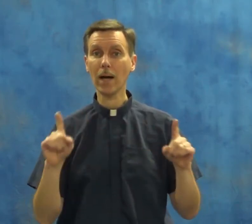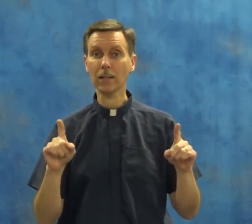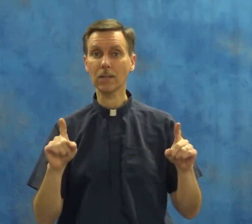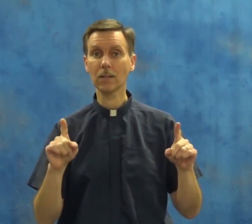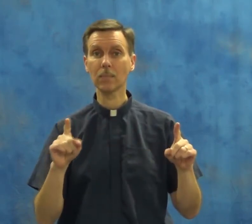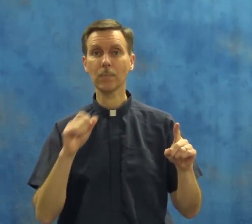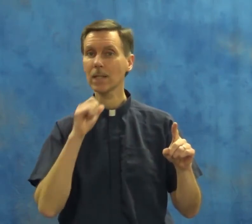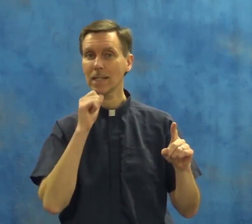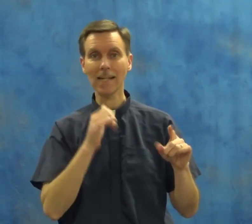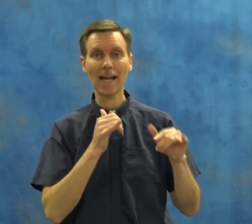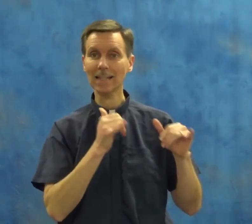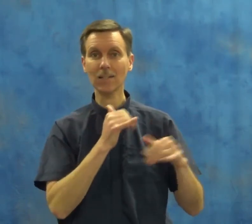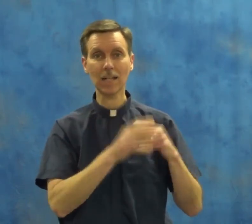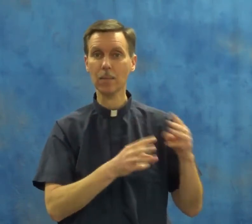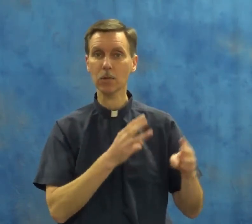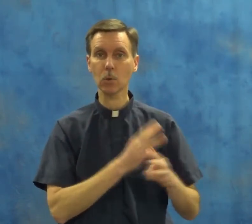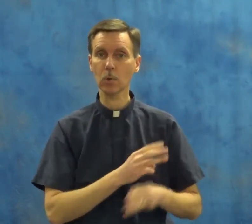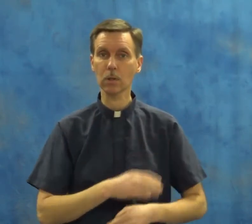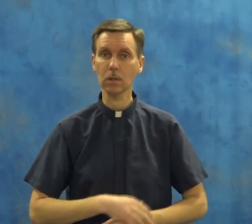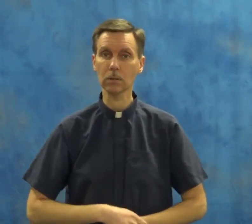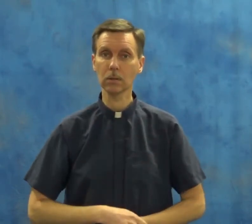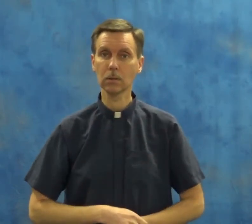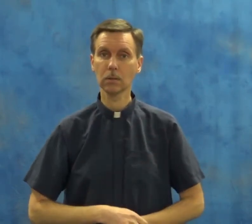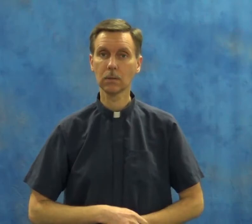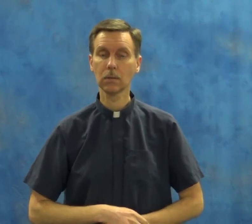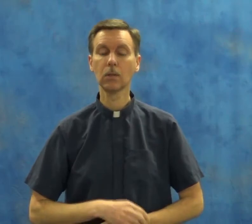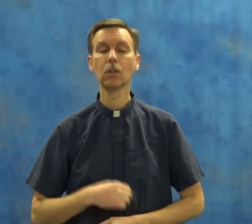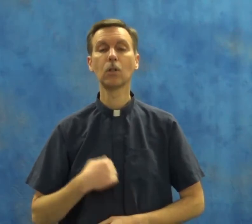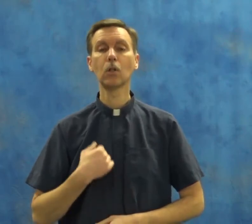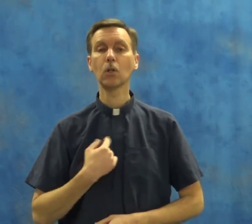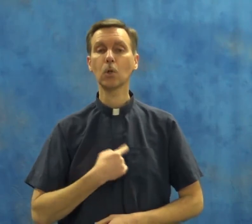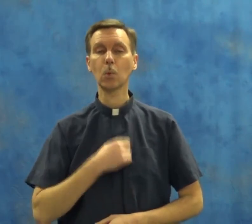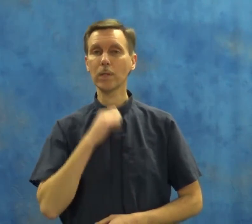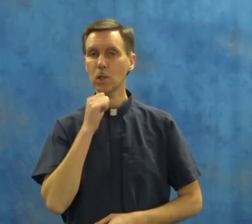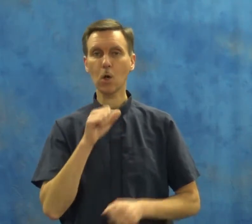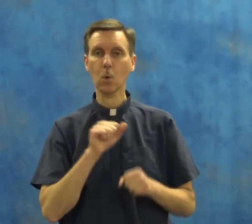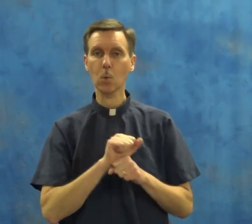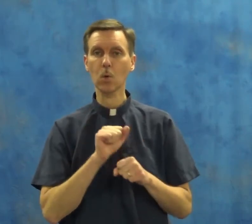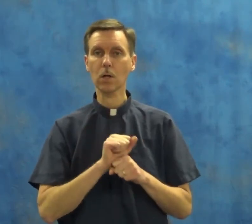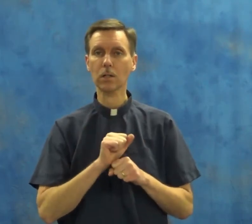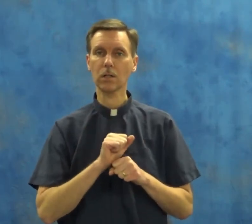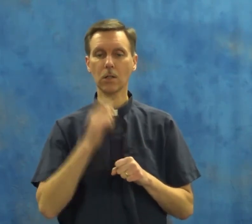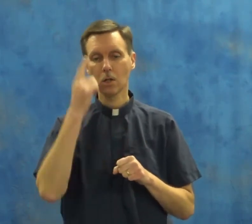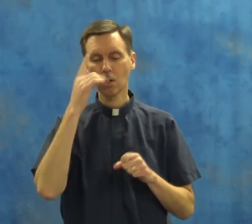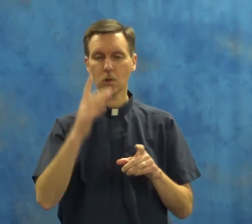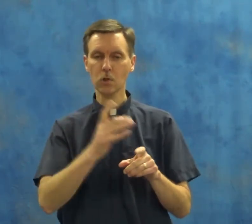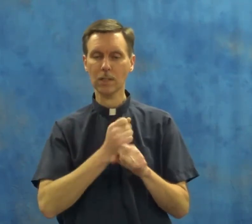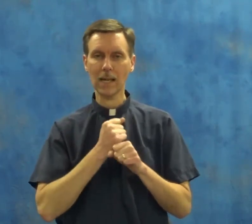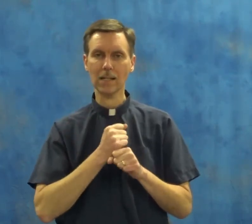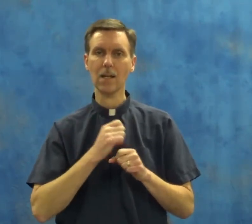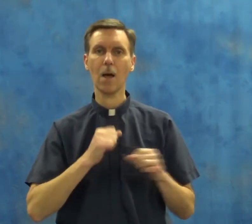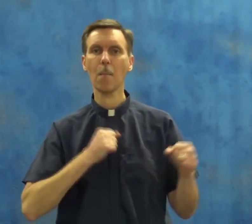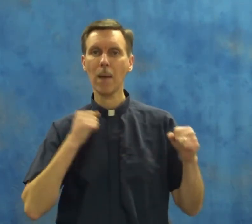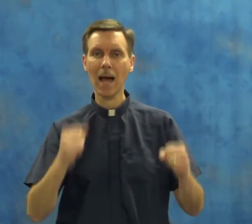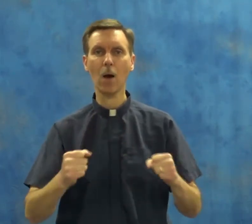but not the same as the world. We don't work to get power